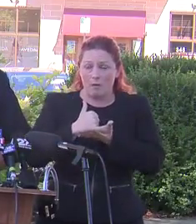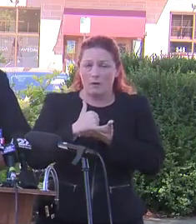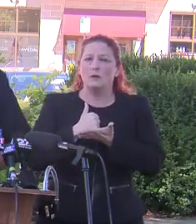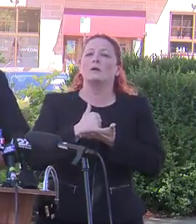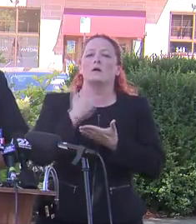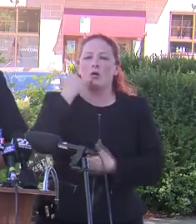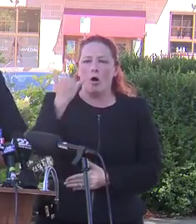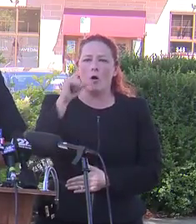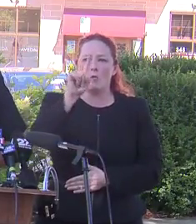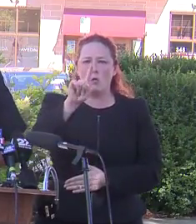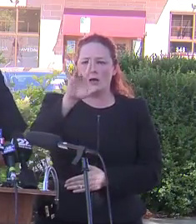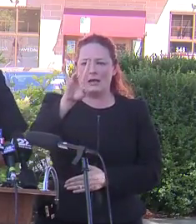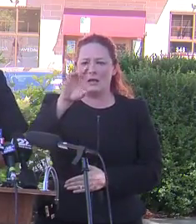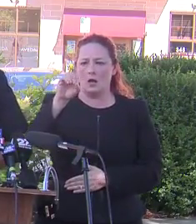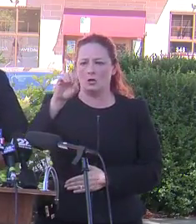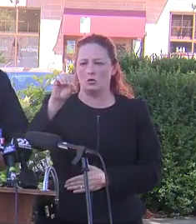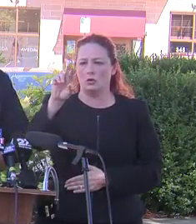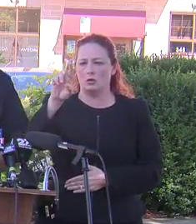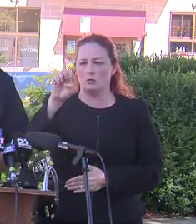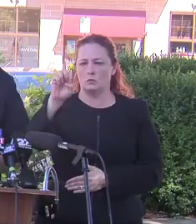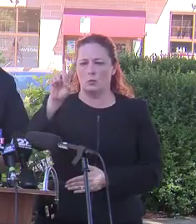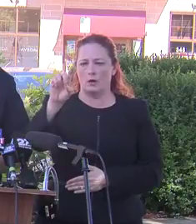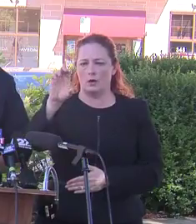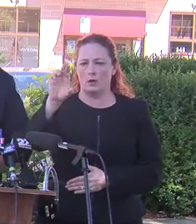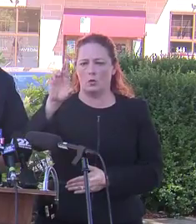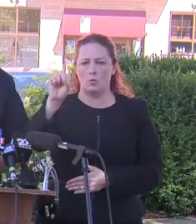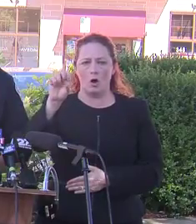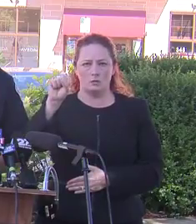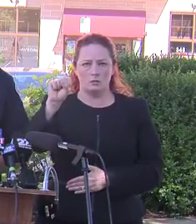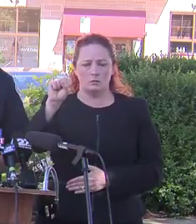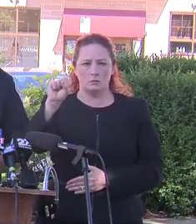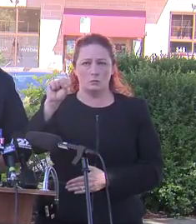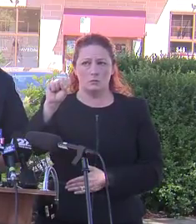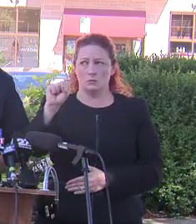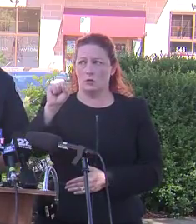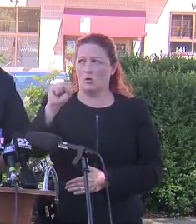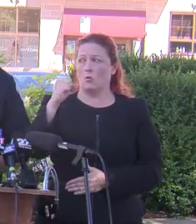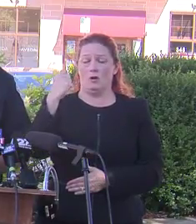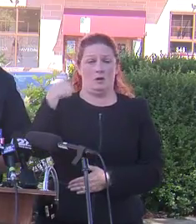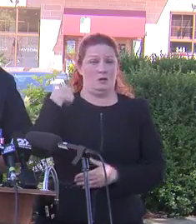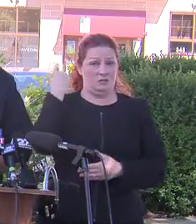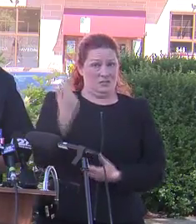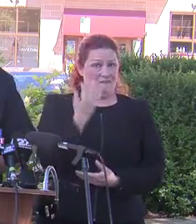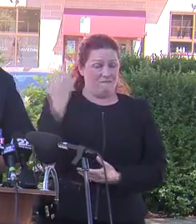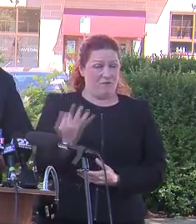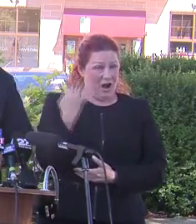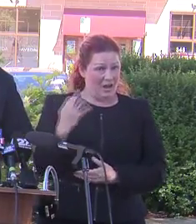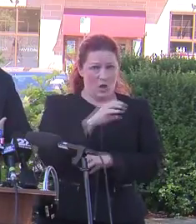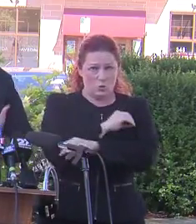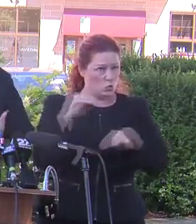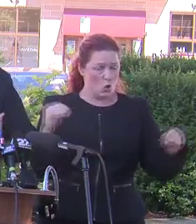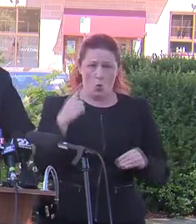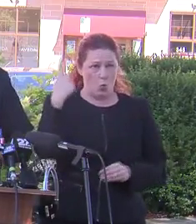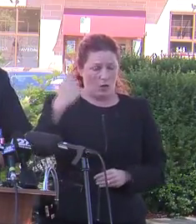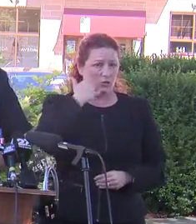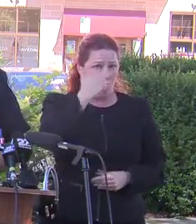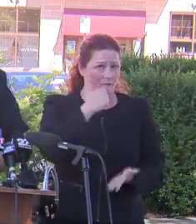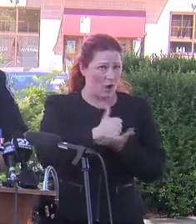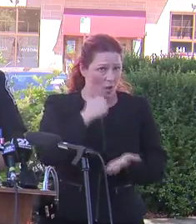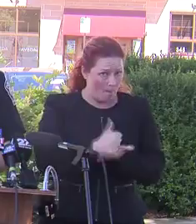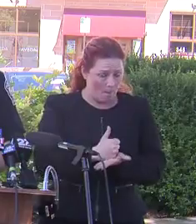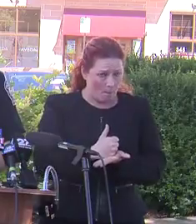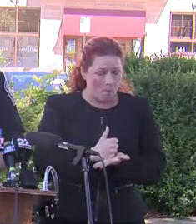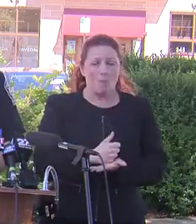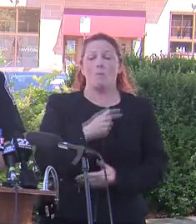they have not had anyone call since Friday looking for additional assistance. Wait until that motorcycle gets out of the way. But if there is a need, they're